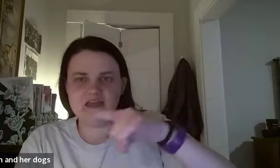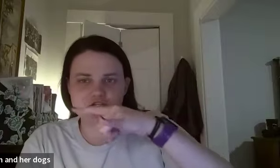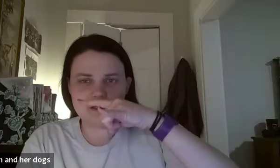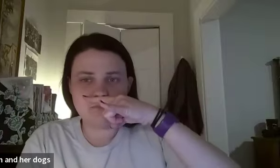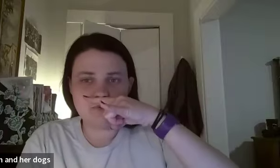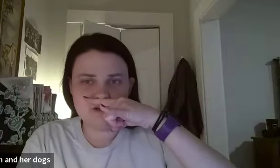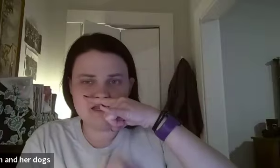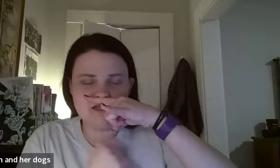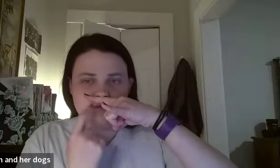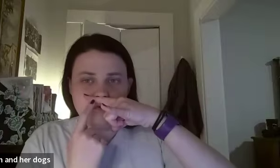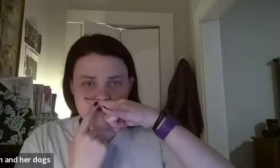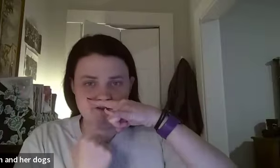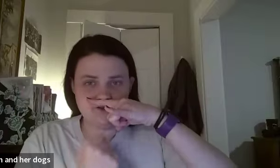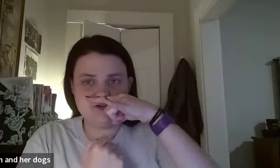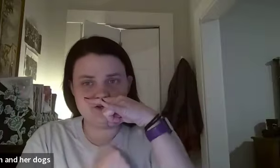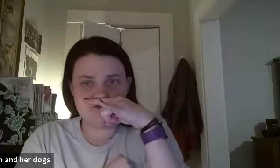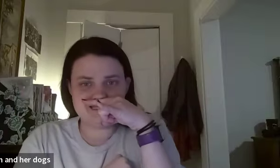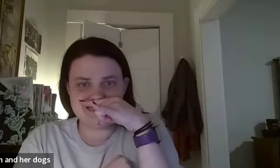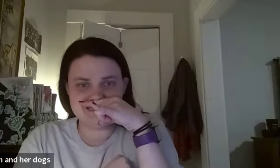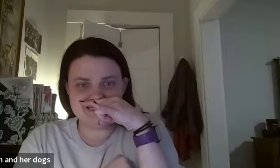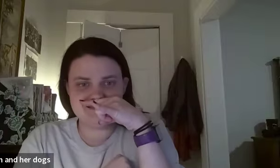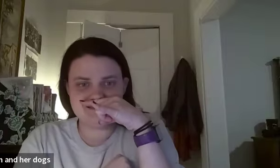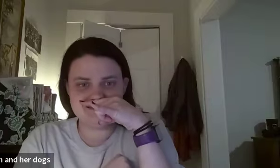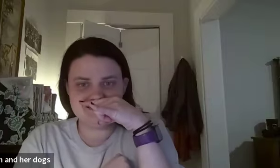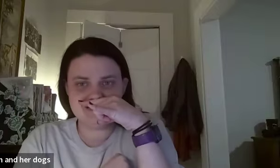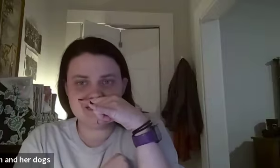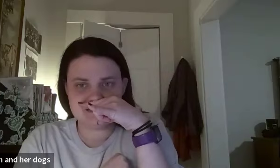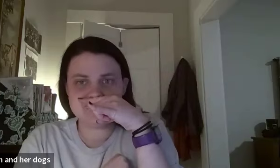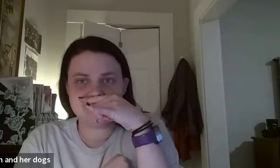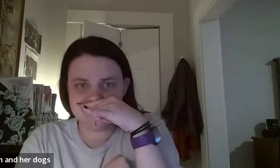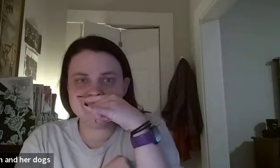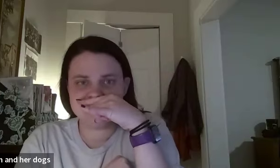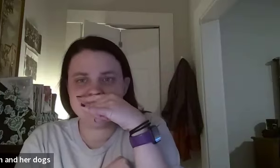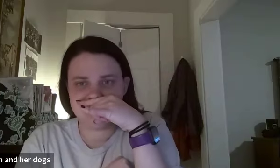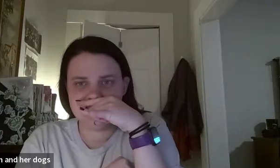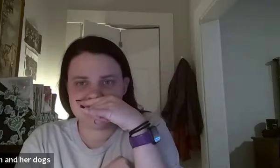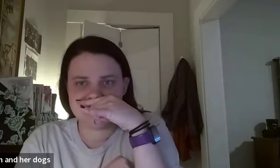and you're going to bring your pointer finger under your nose. Kids. Kids. Kids.